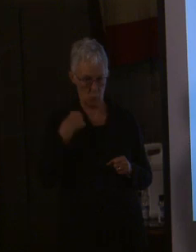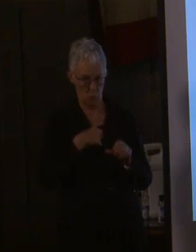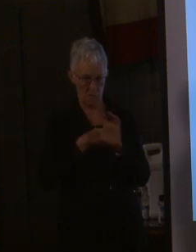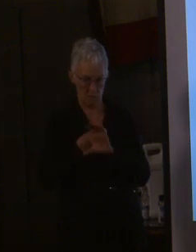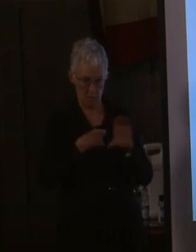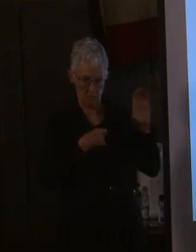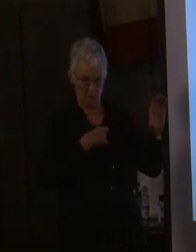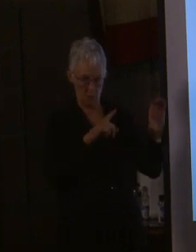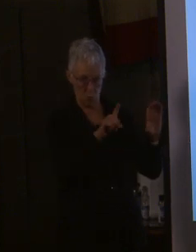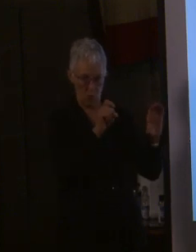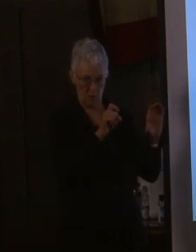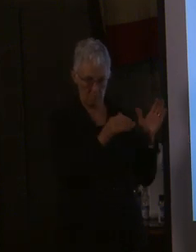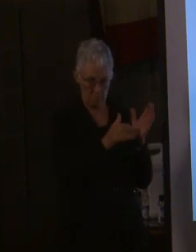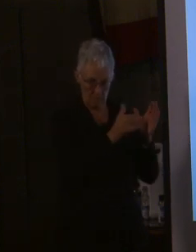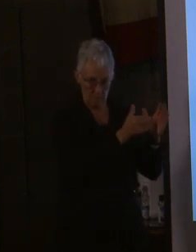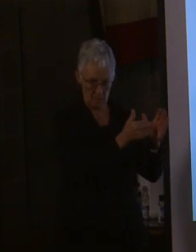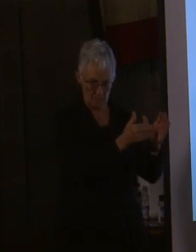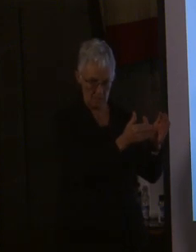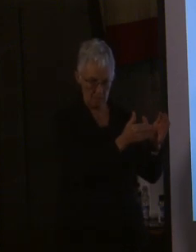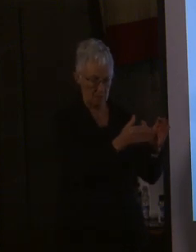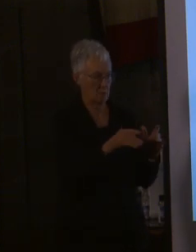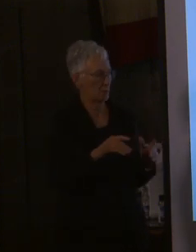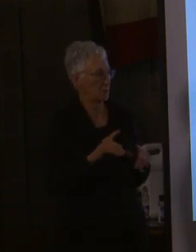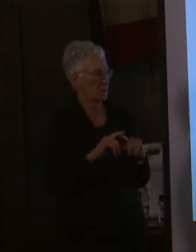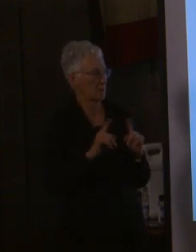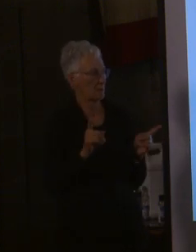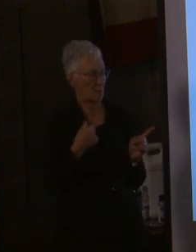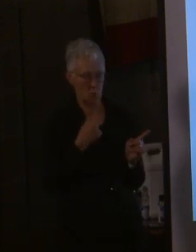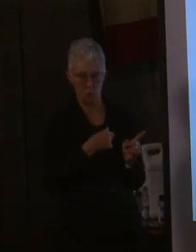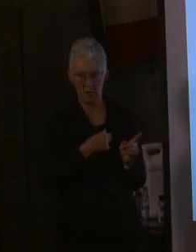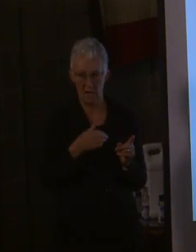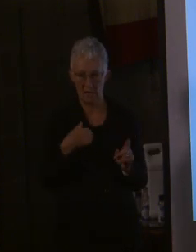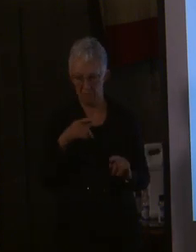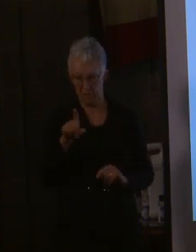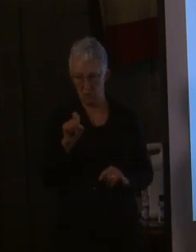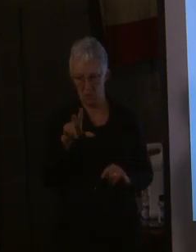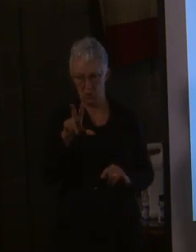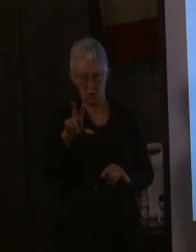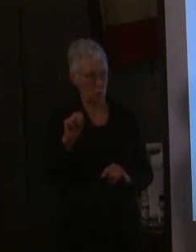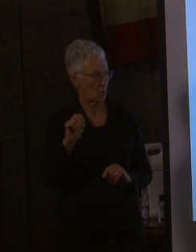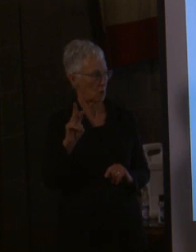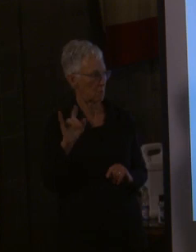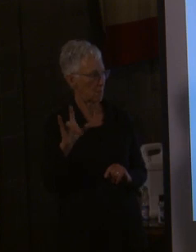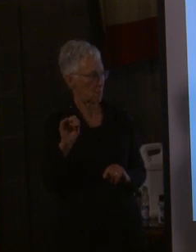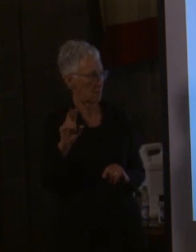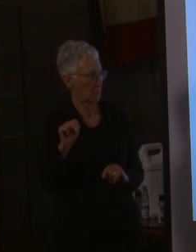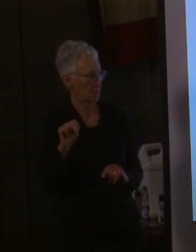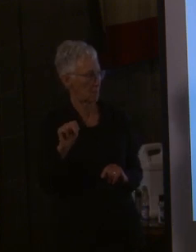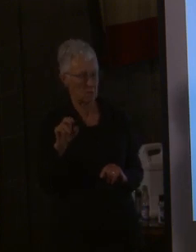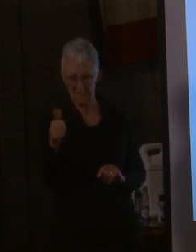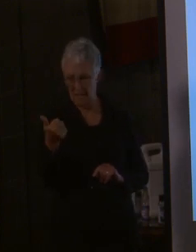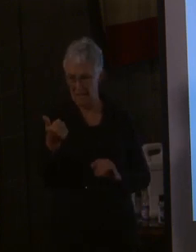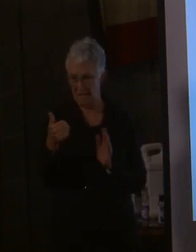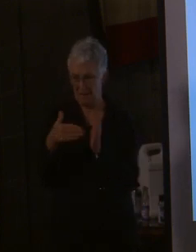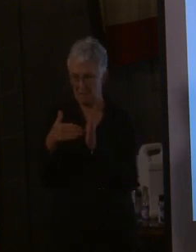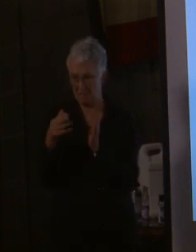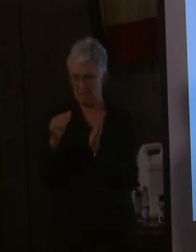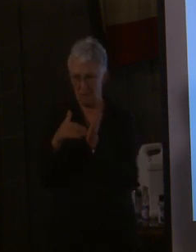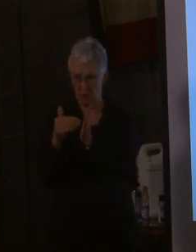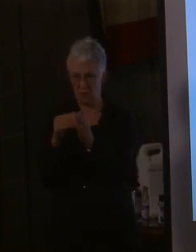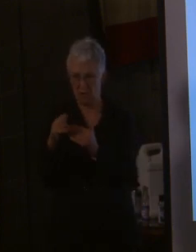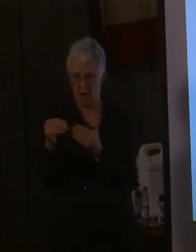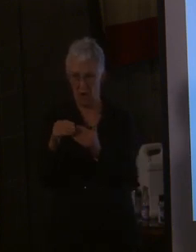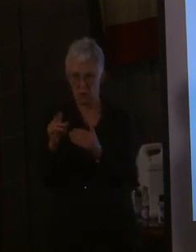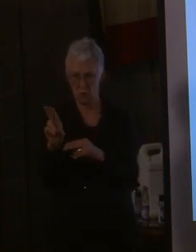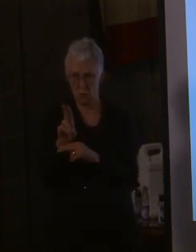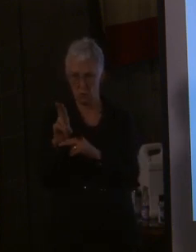million originally, and then budgeted $130 million. Really only about $10 million of that has been utilized so far. And